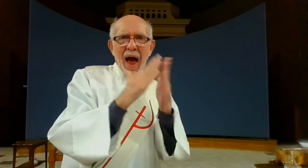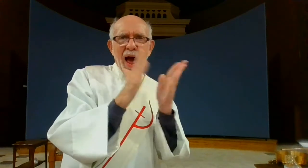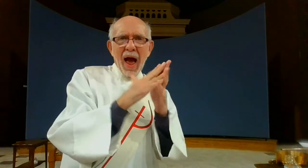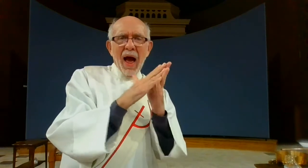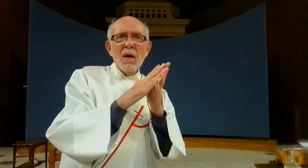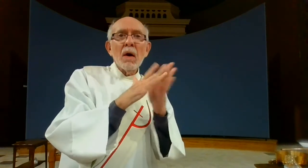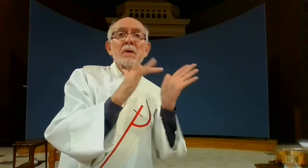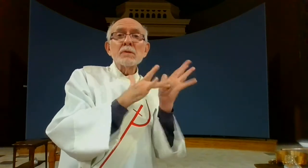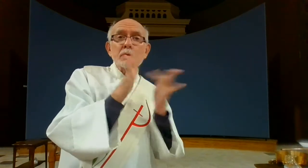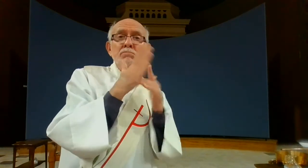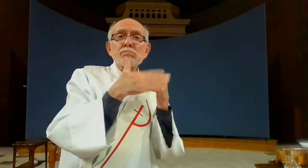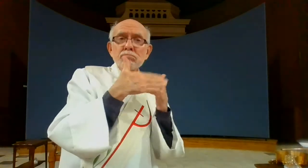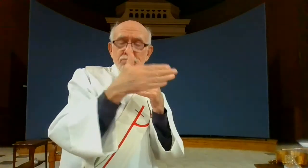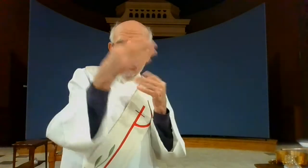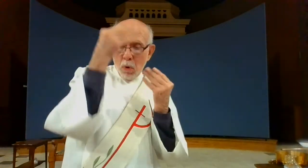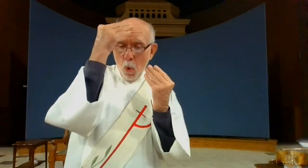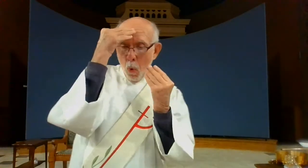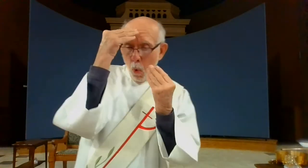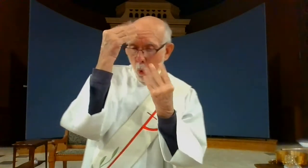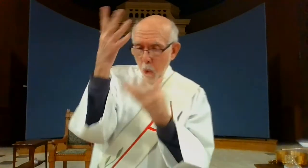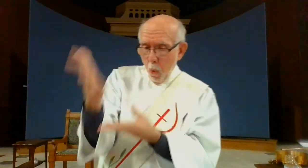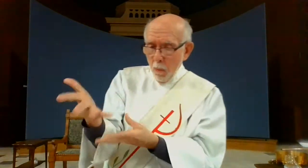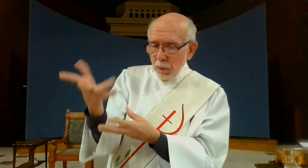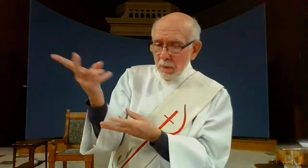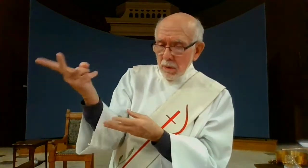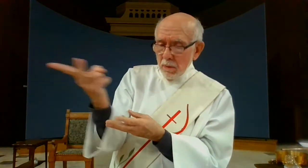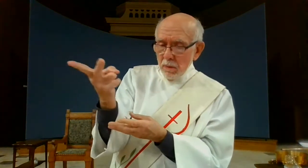and was obedient to them.